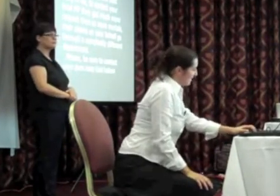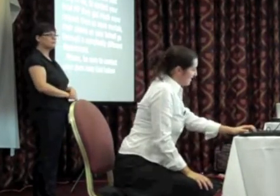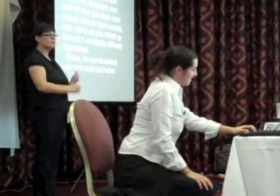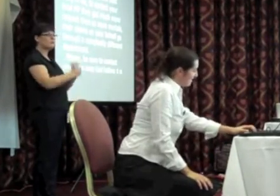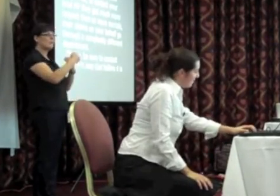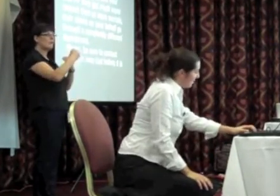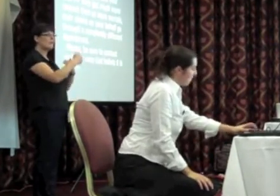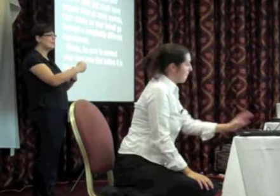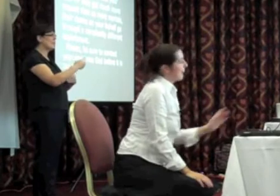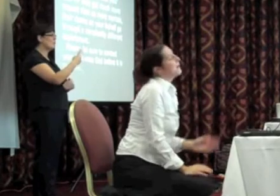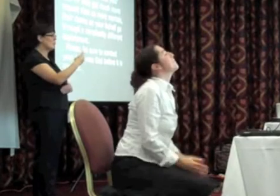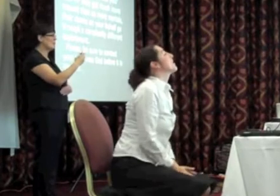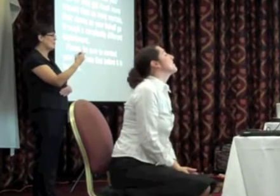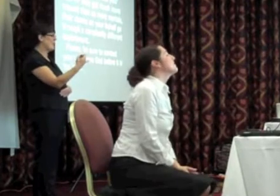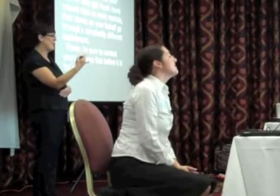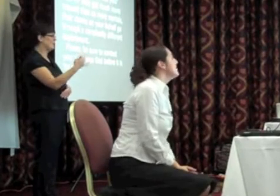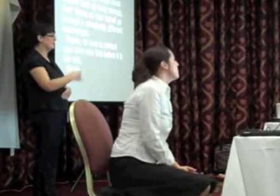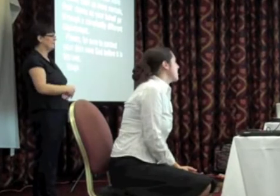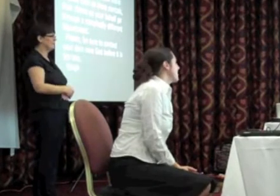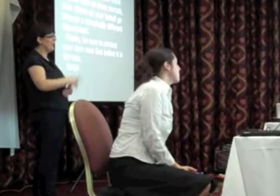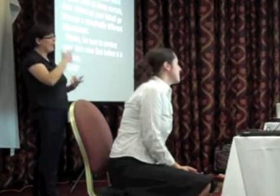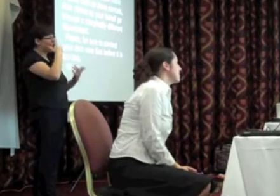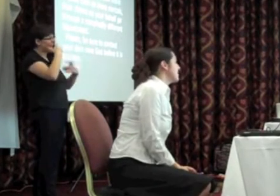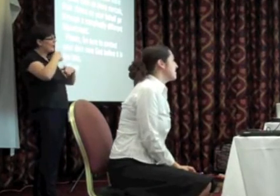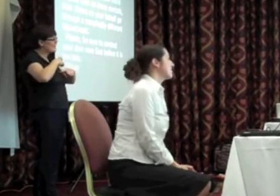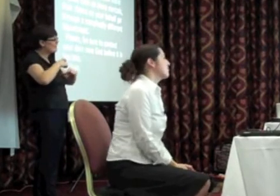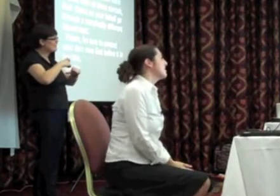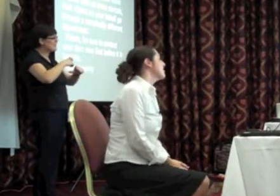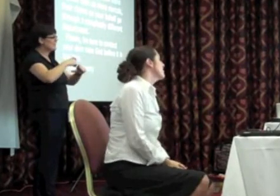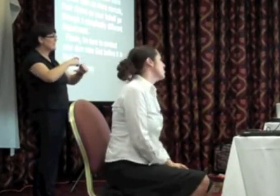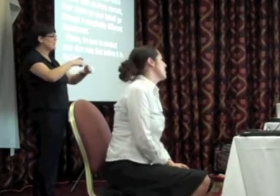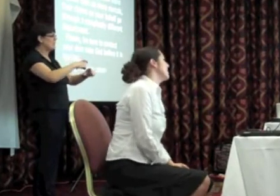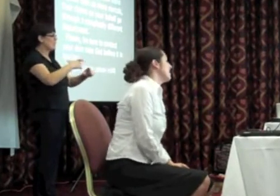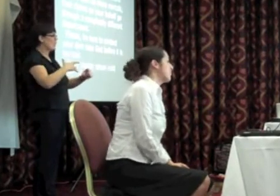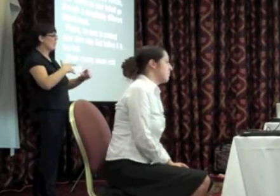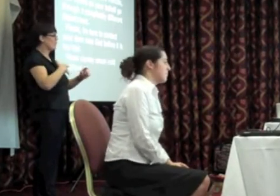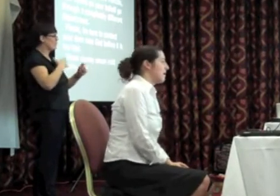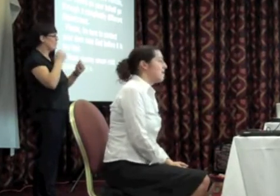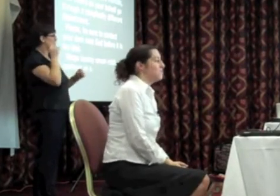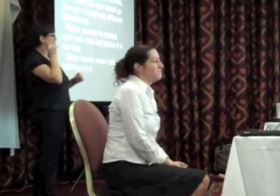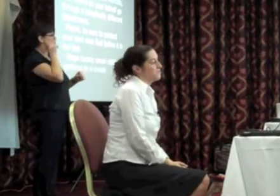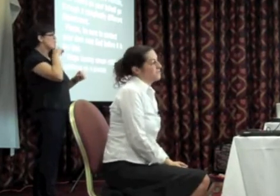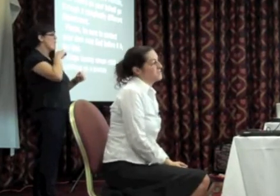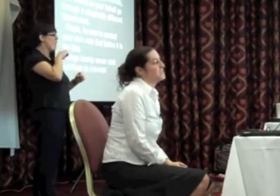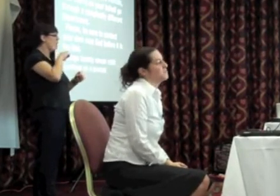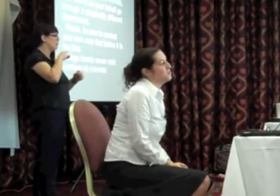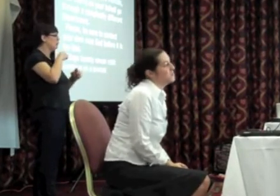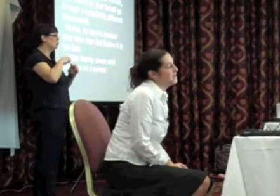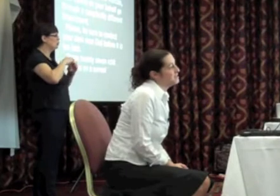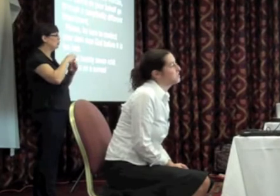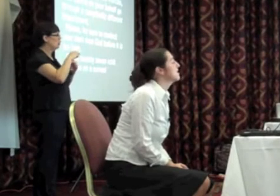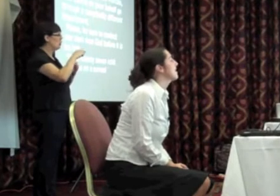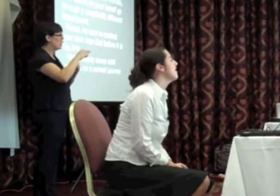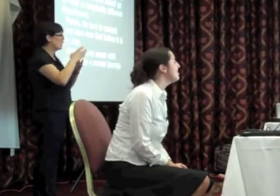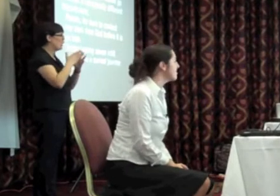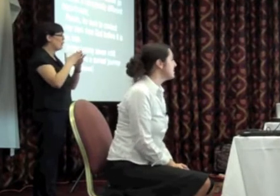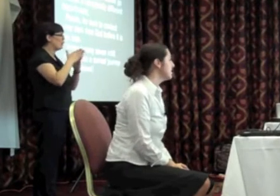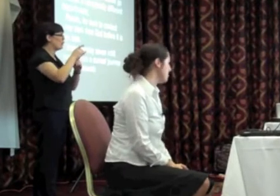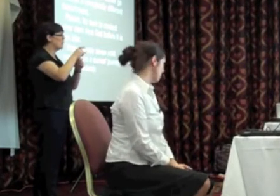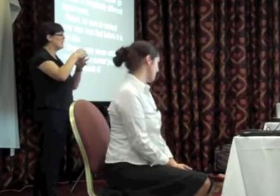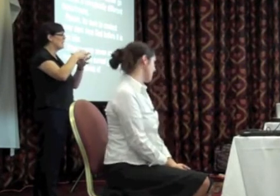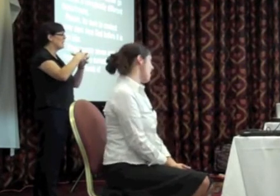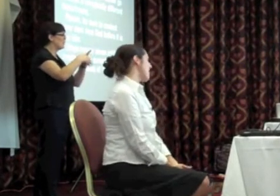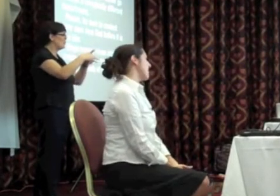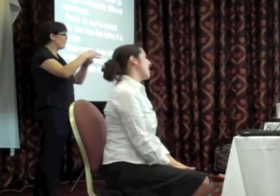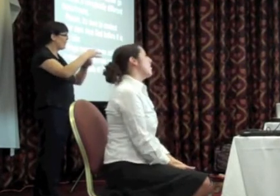Stage 27. Continue on an incredibly surreal journey through the bowels of the DWP to at last